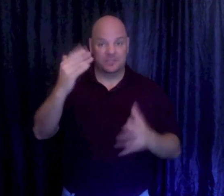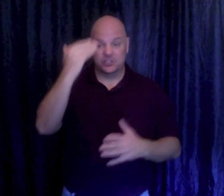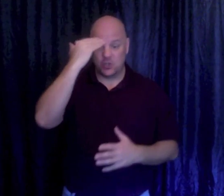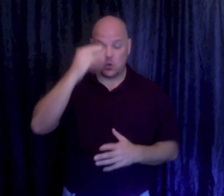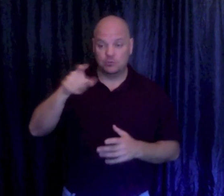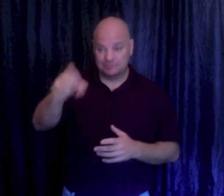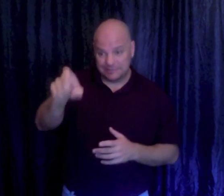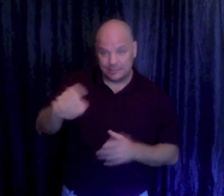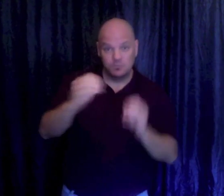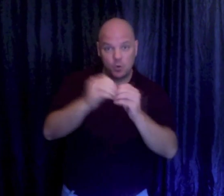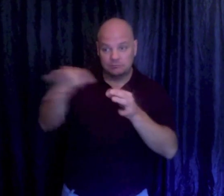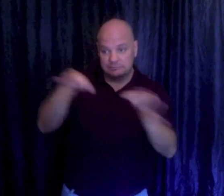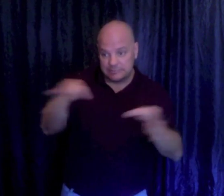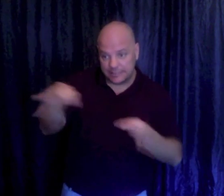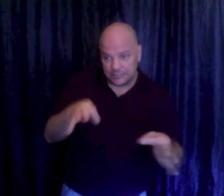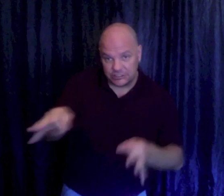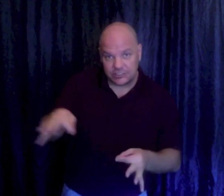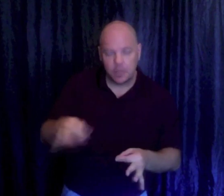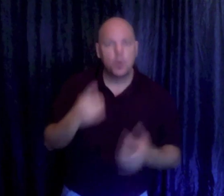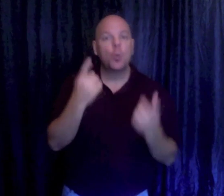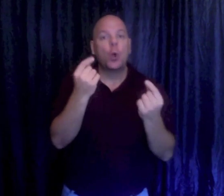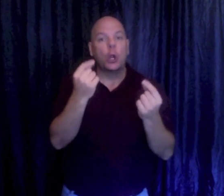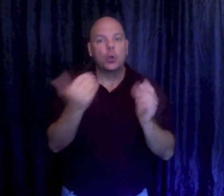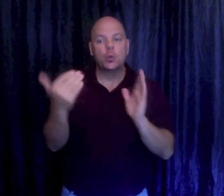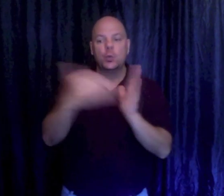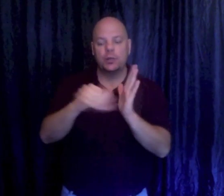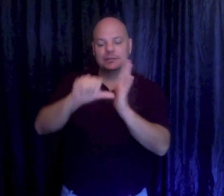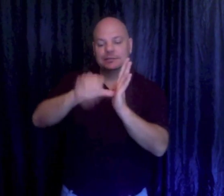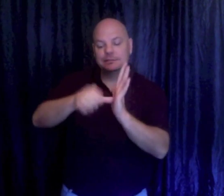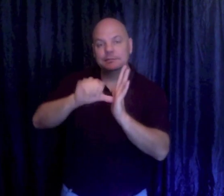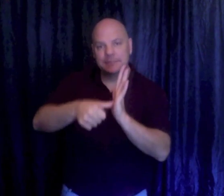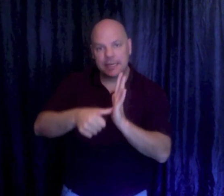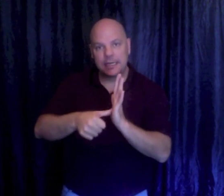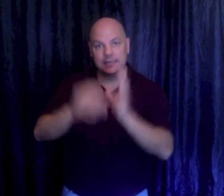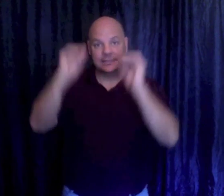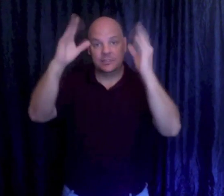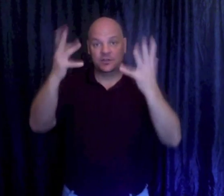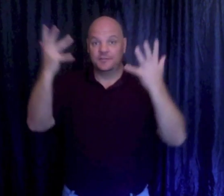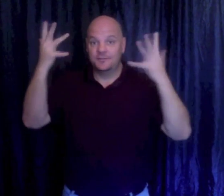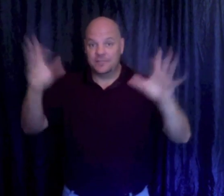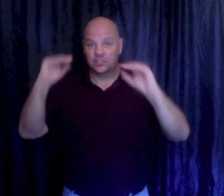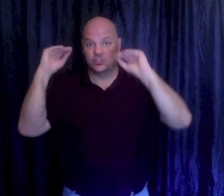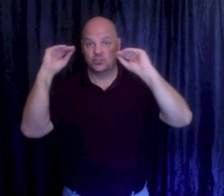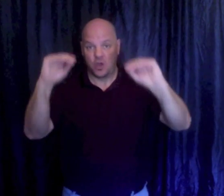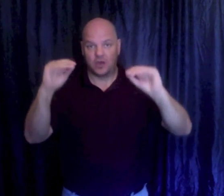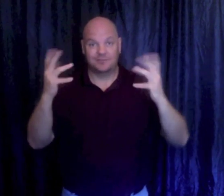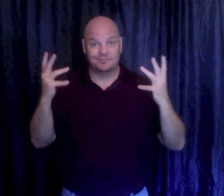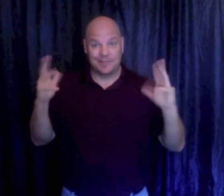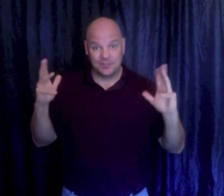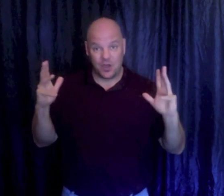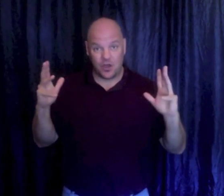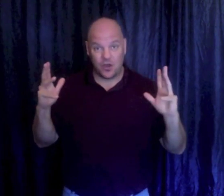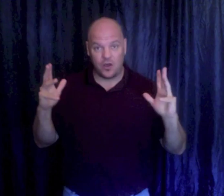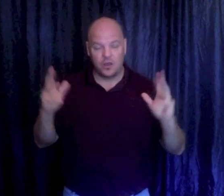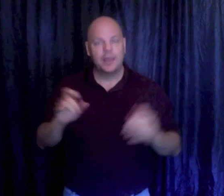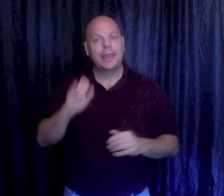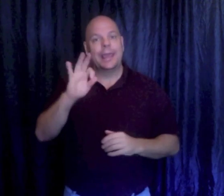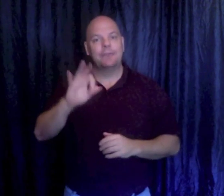and all you're doing is reiterating what the teacher said. As long as you haven't changed the